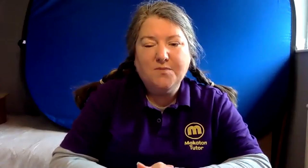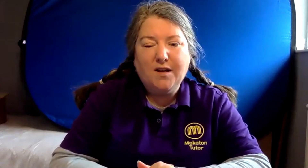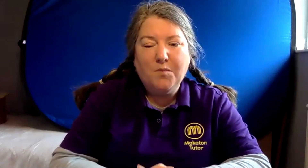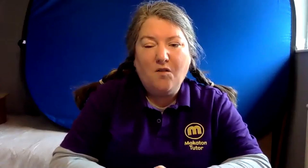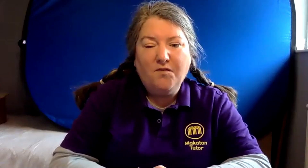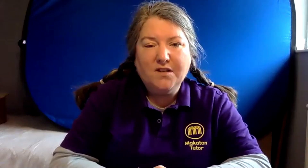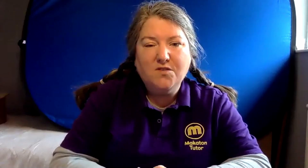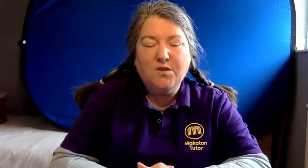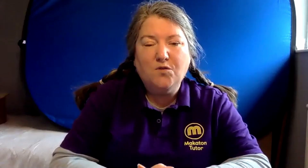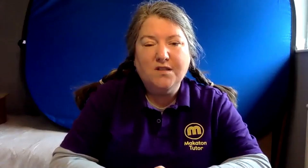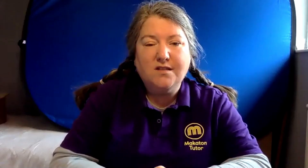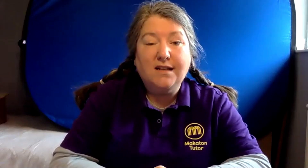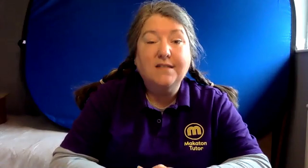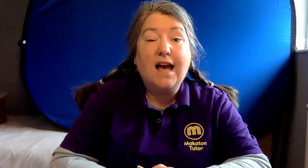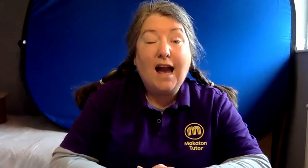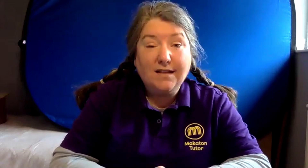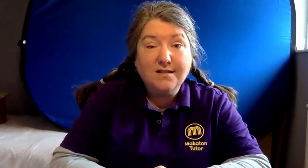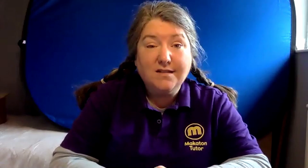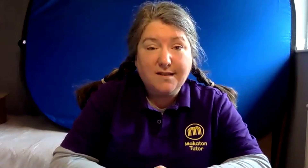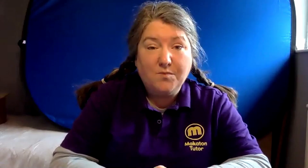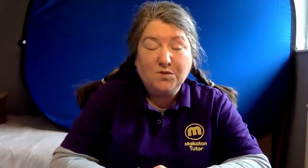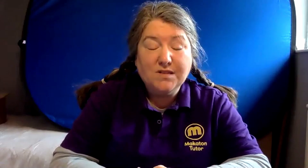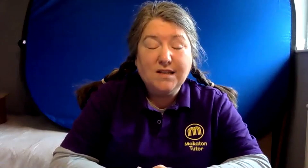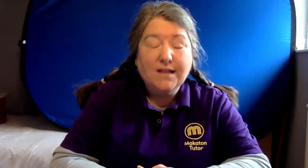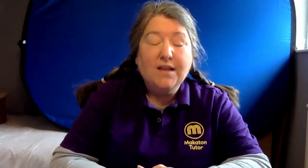become confident with all the signs and the symbols,